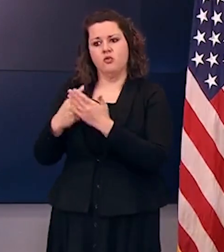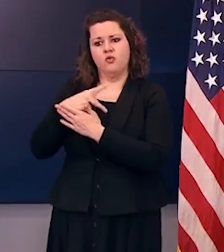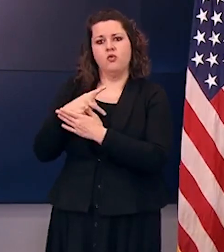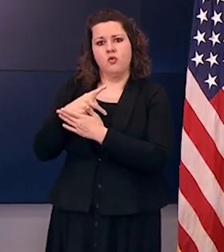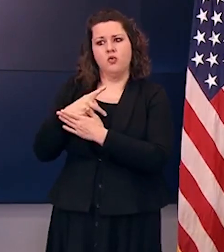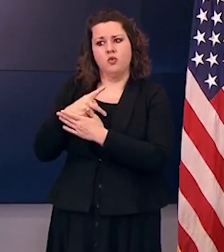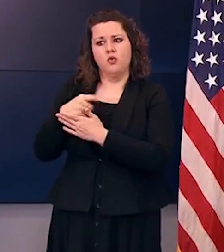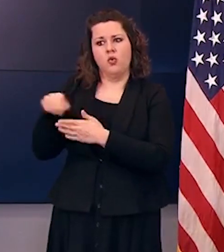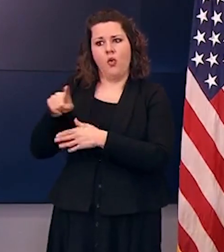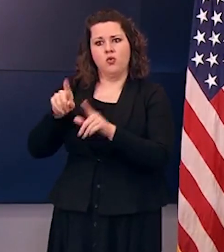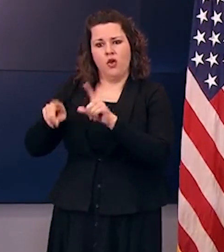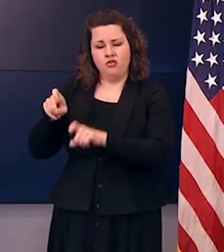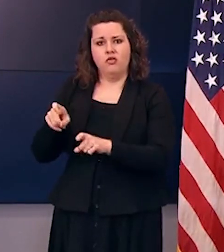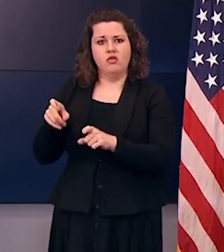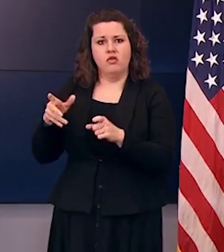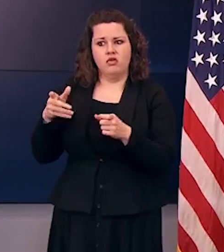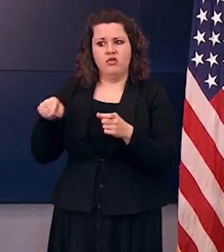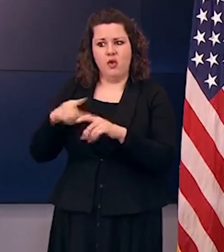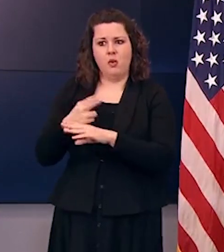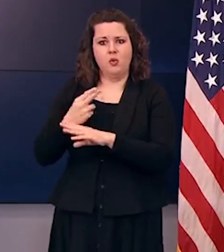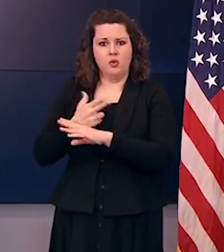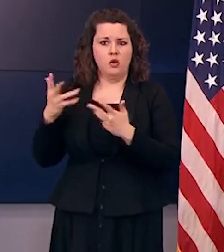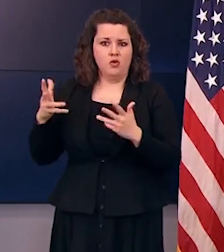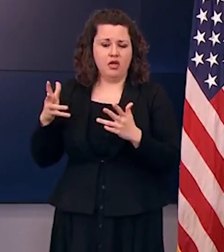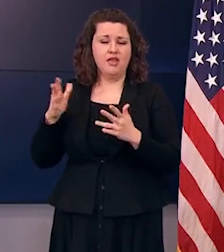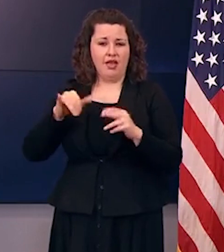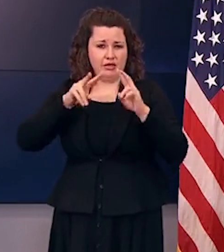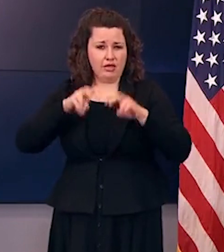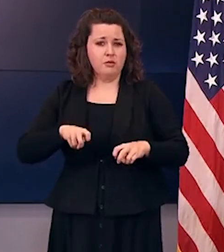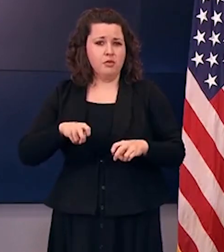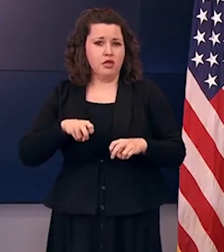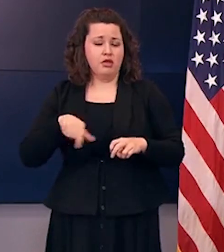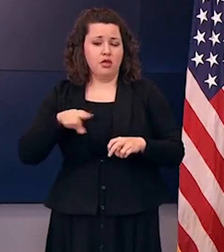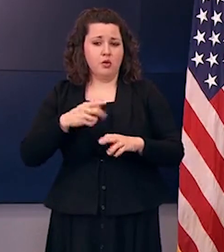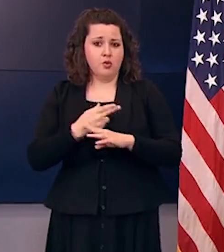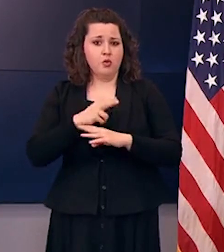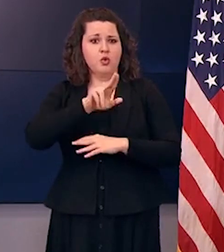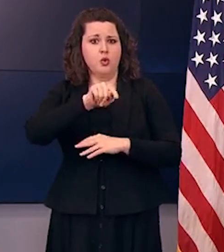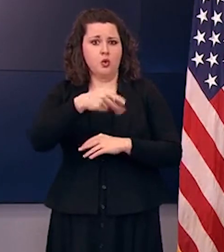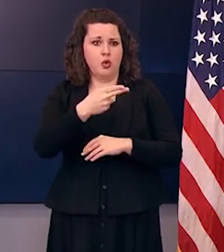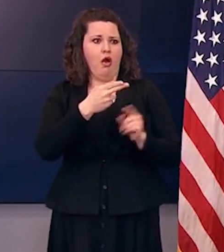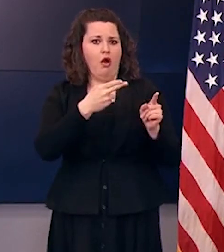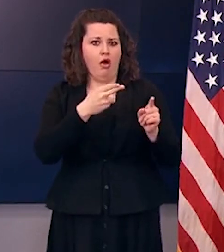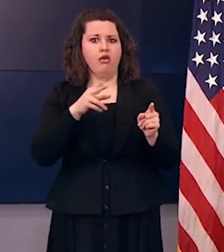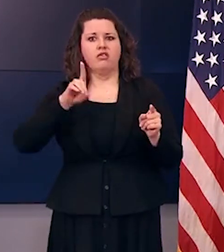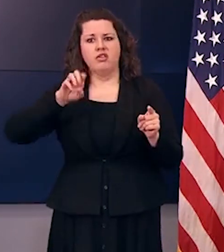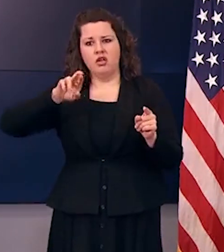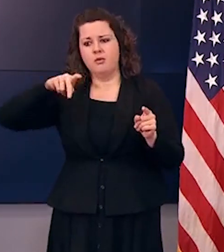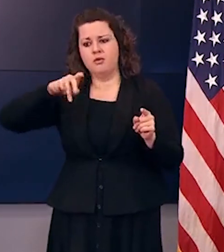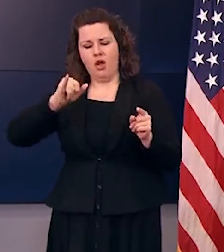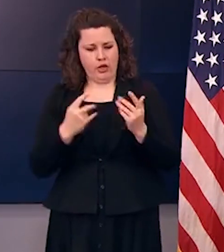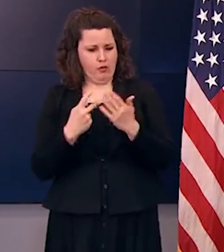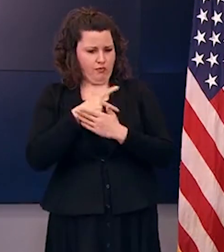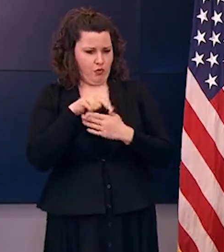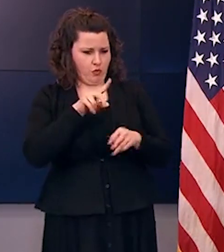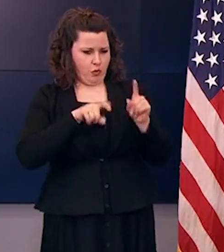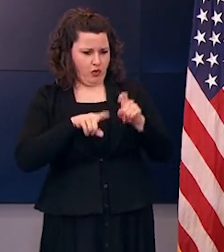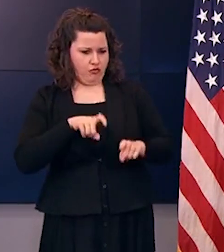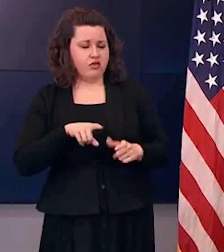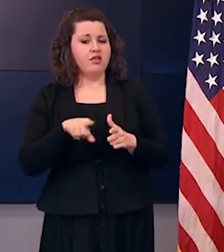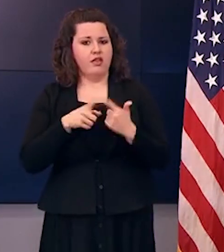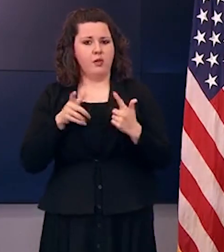the questions that was already being utilized, the assessment that was being utilized in Utah, and then we were able to kind